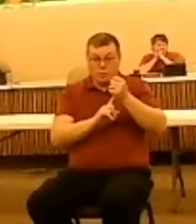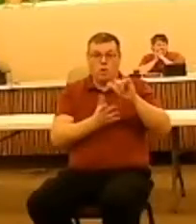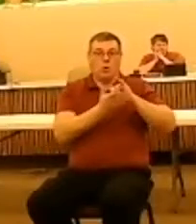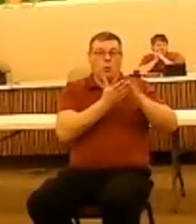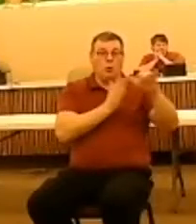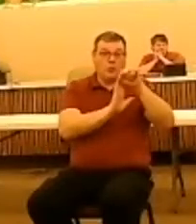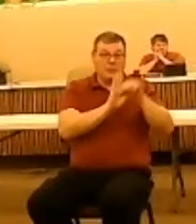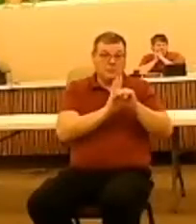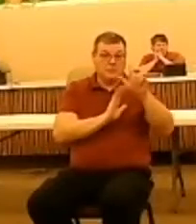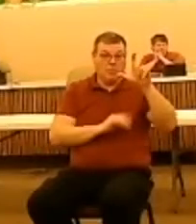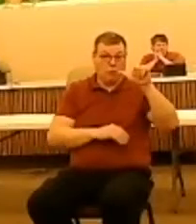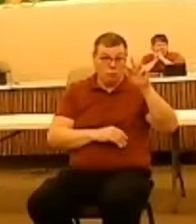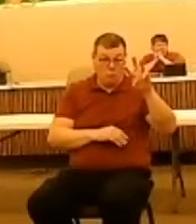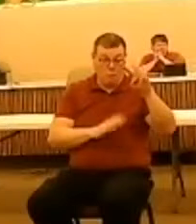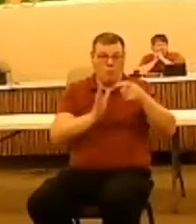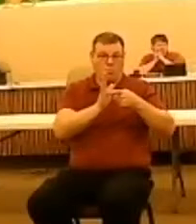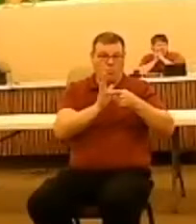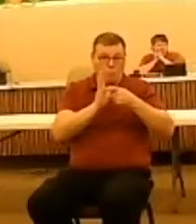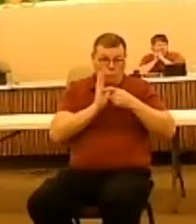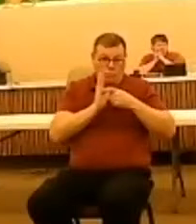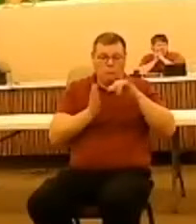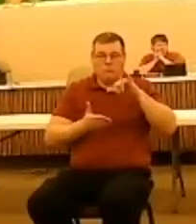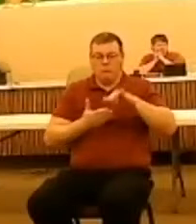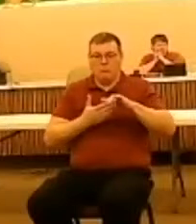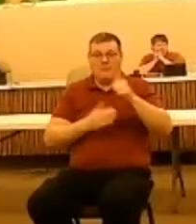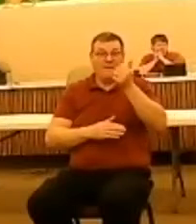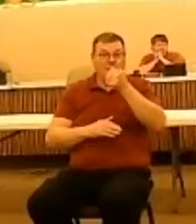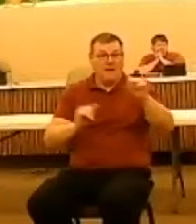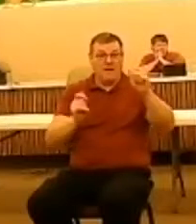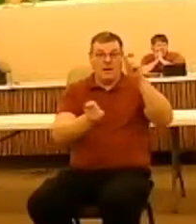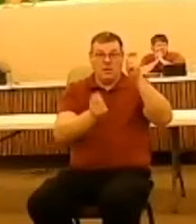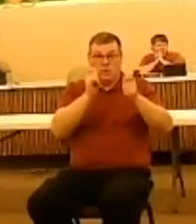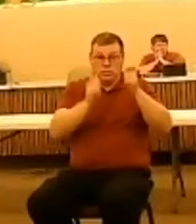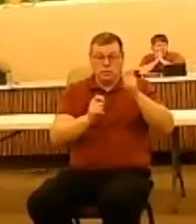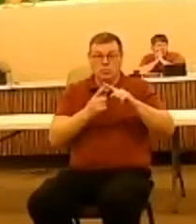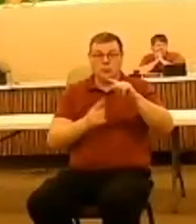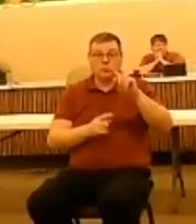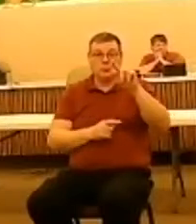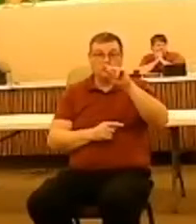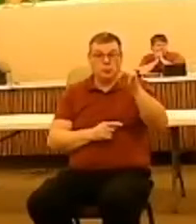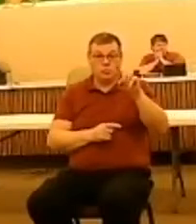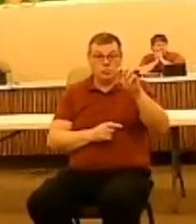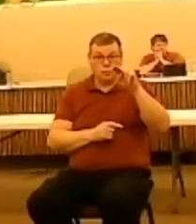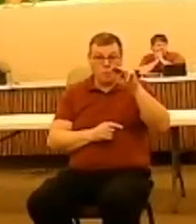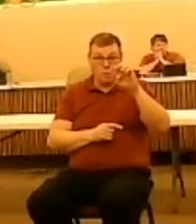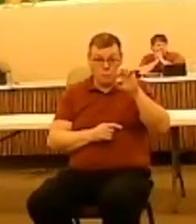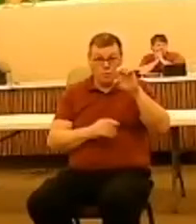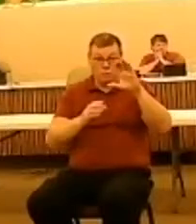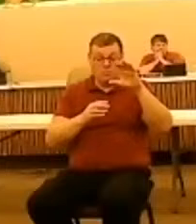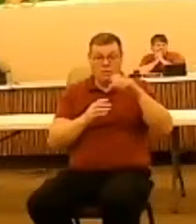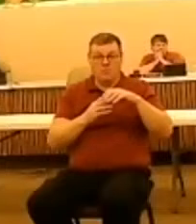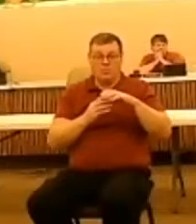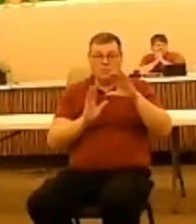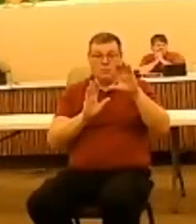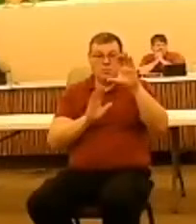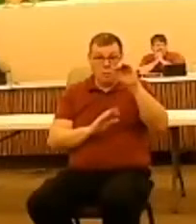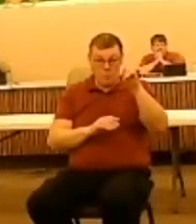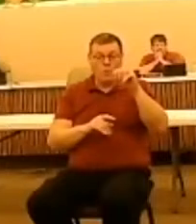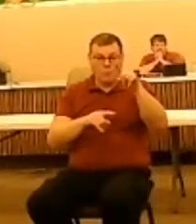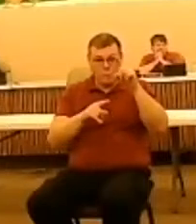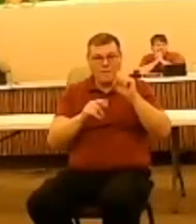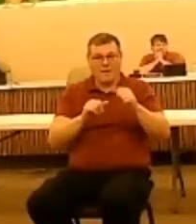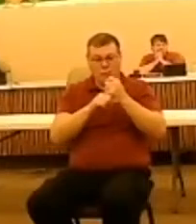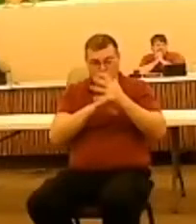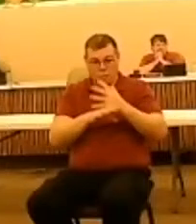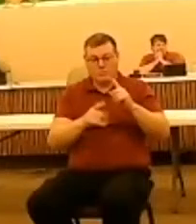state law dictates that any changes to your zoning code require you to pause deck and